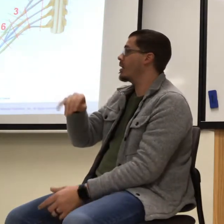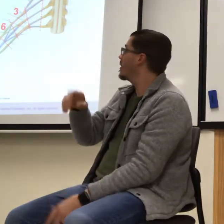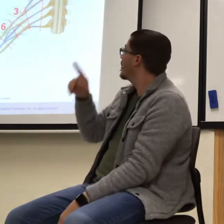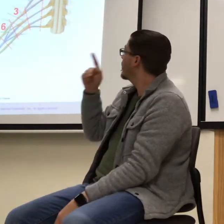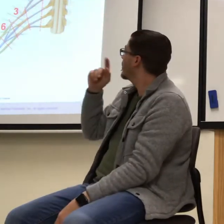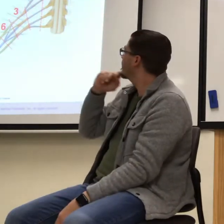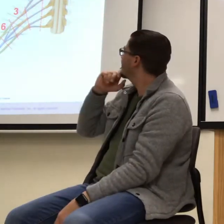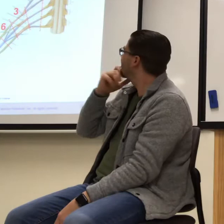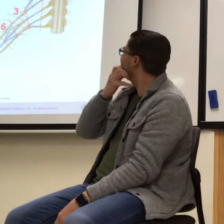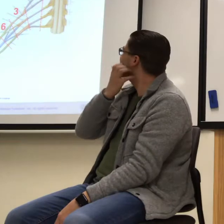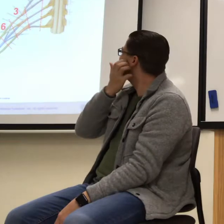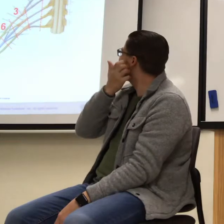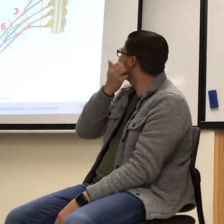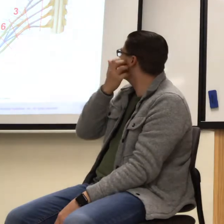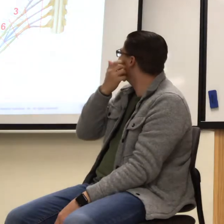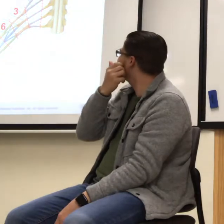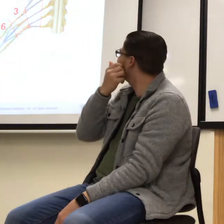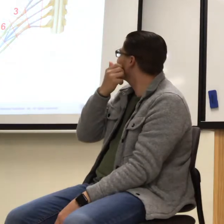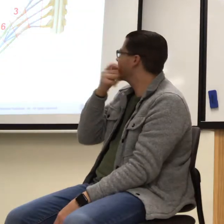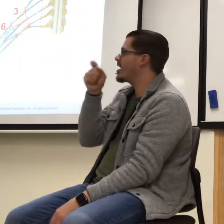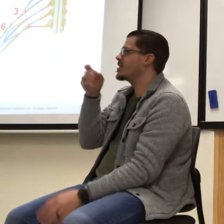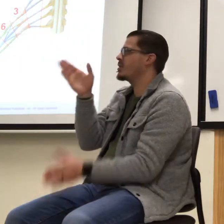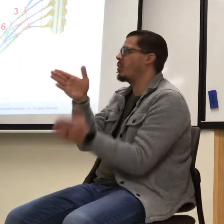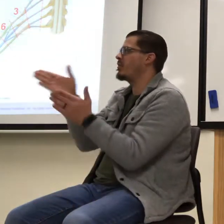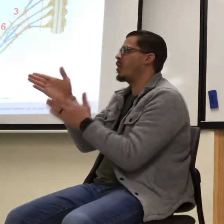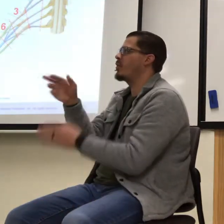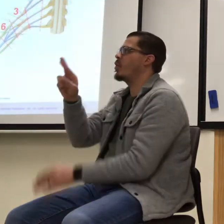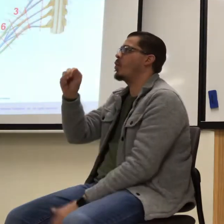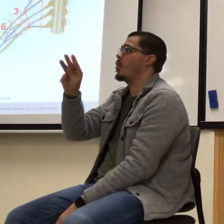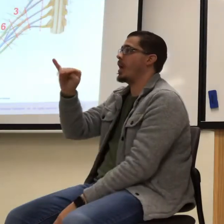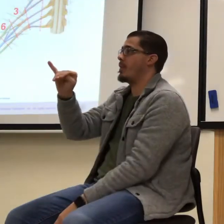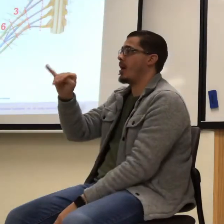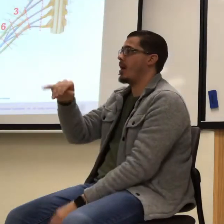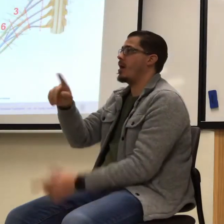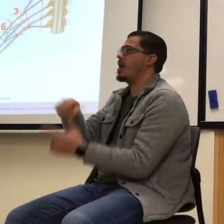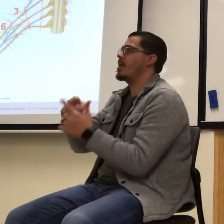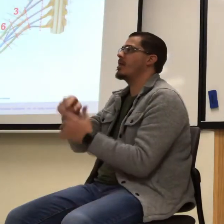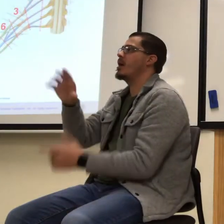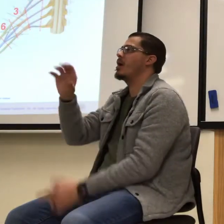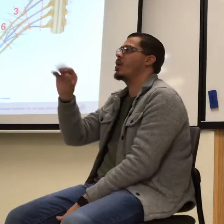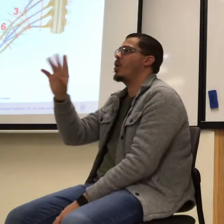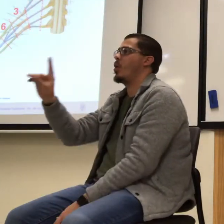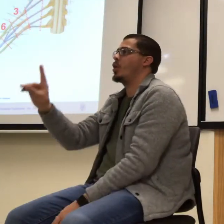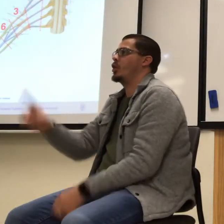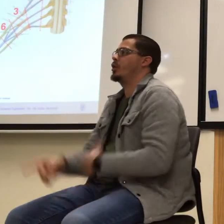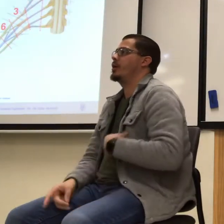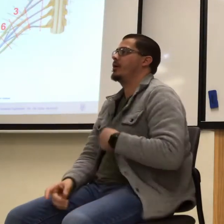should probably put rami. I'm going to move this over for a bit so it's over the.